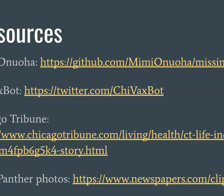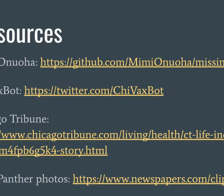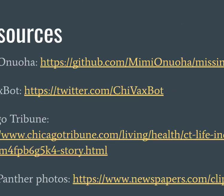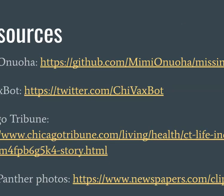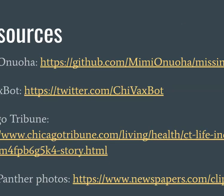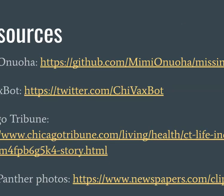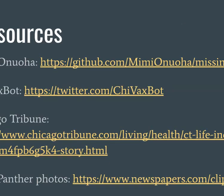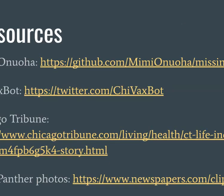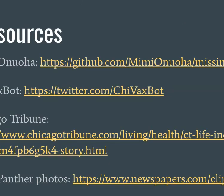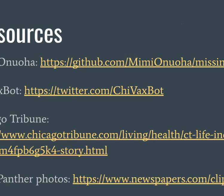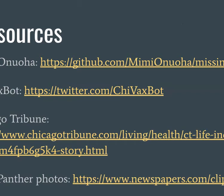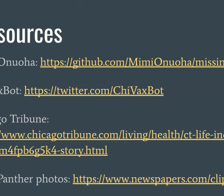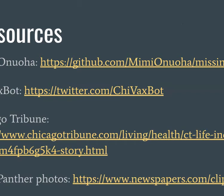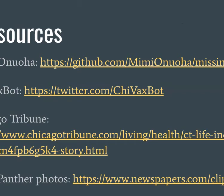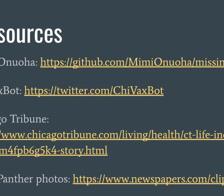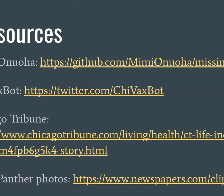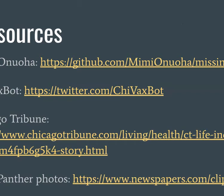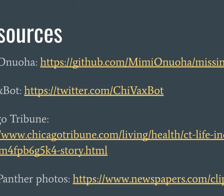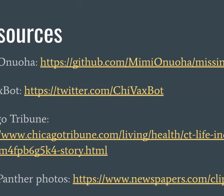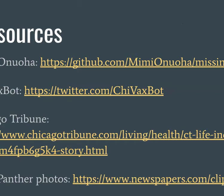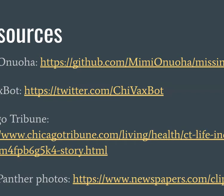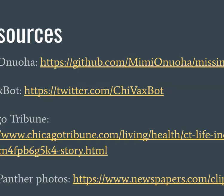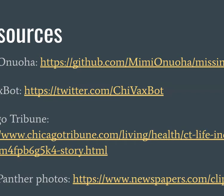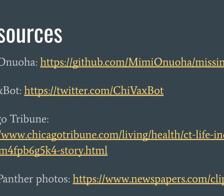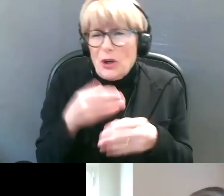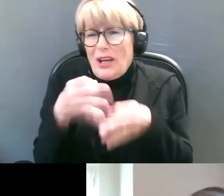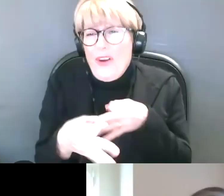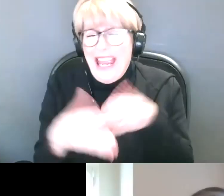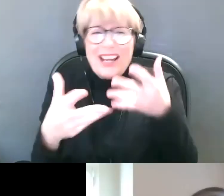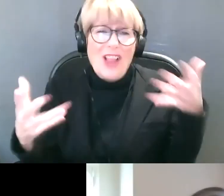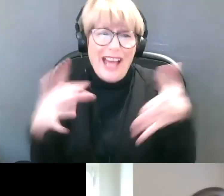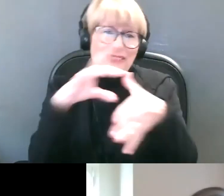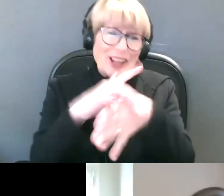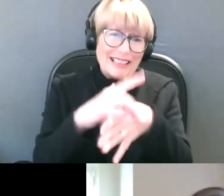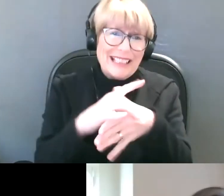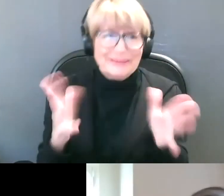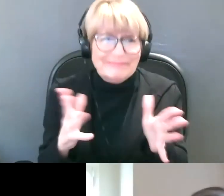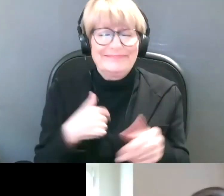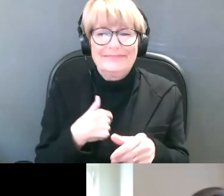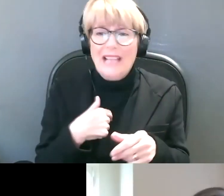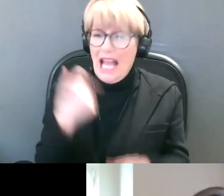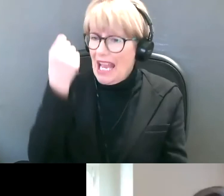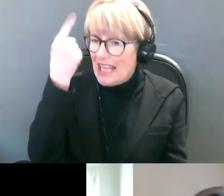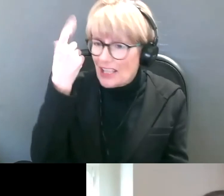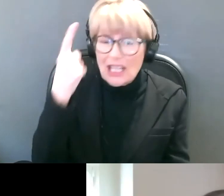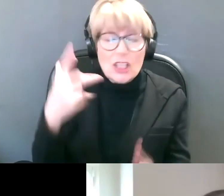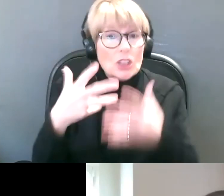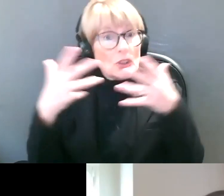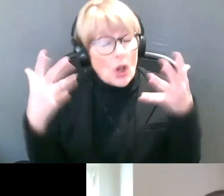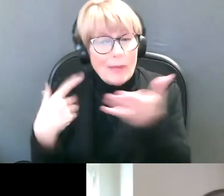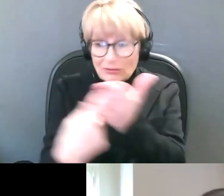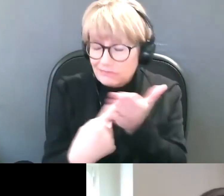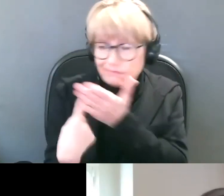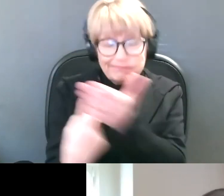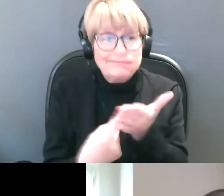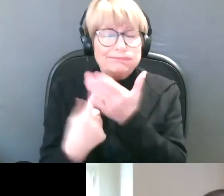That would be wonderful. Thank you. I'm so sorry for going over. I had a lot of content. I understand there is so much to talk about,